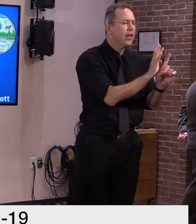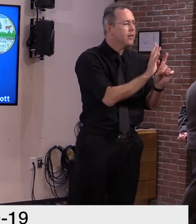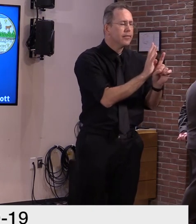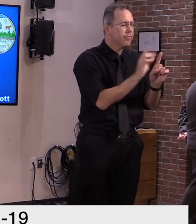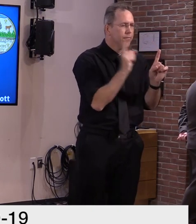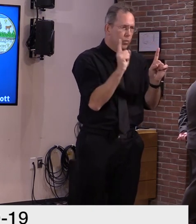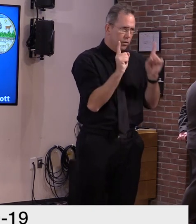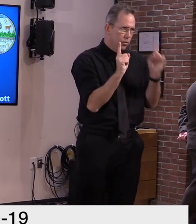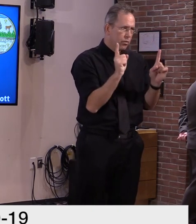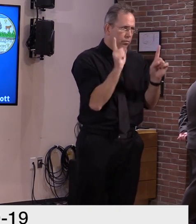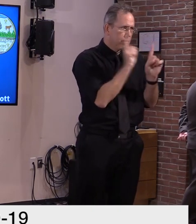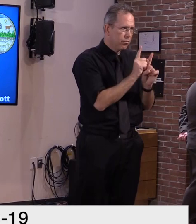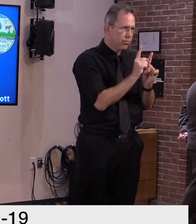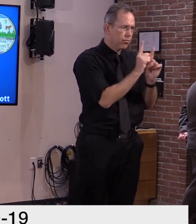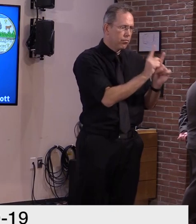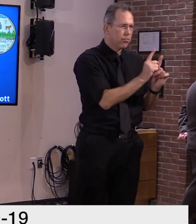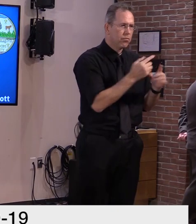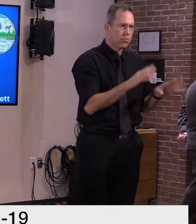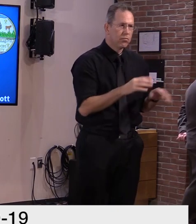children.